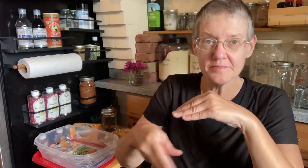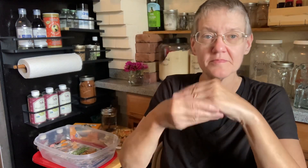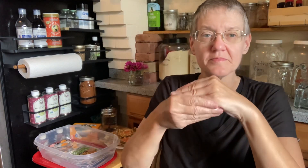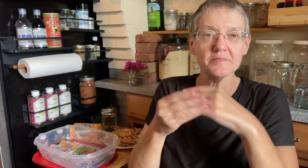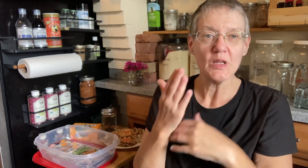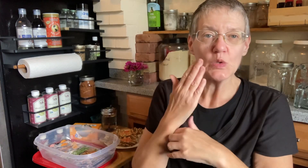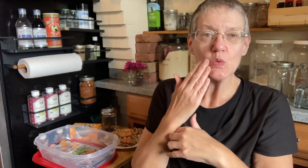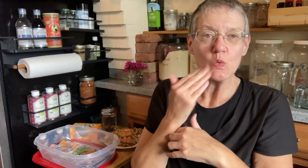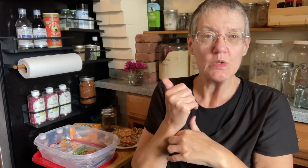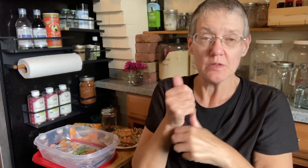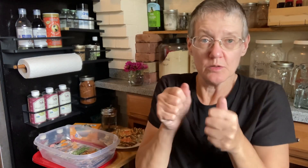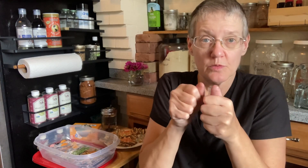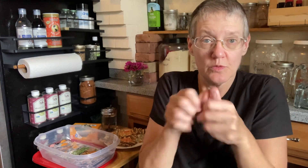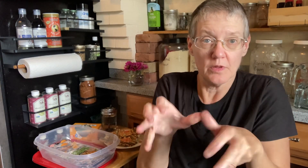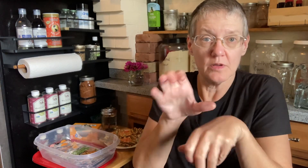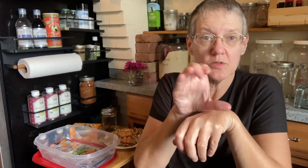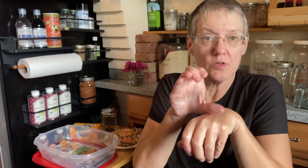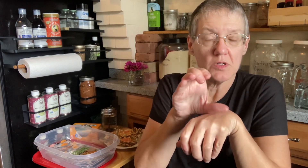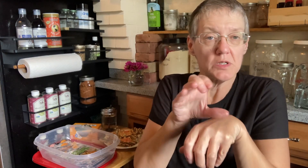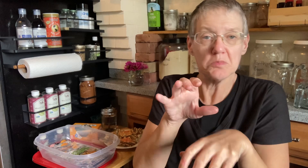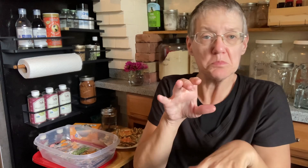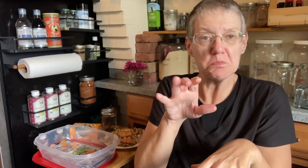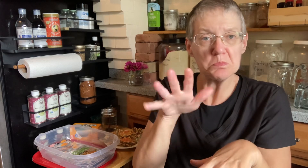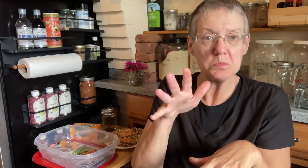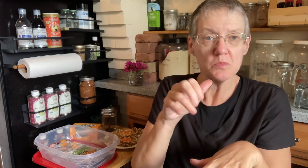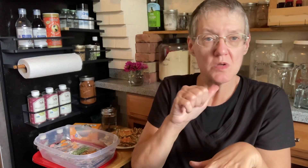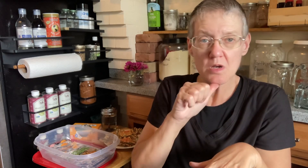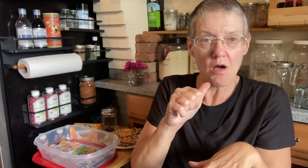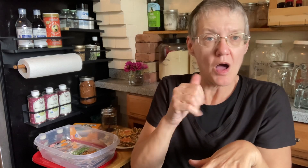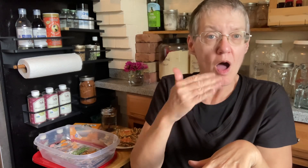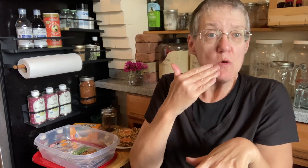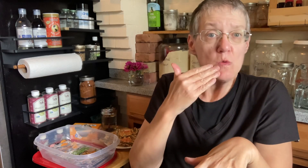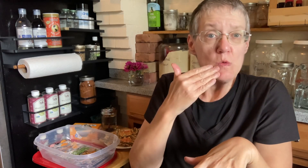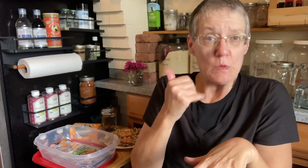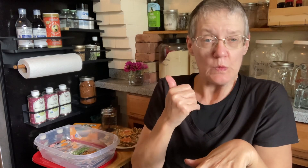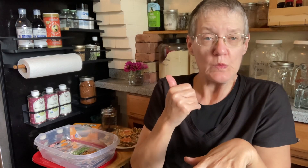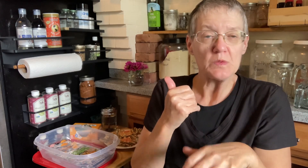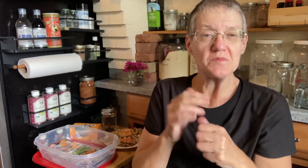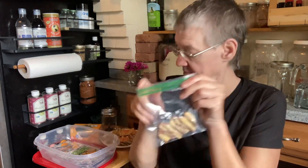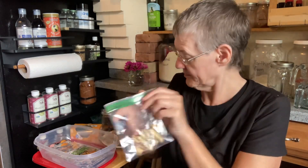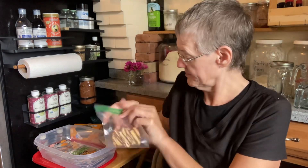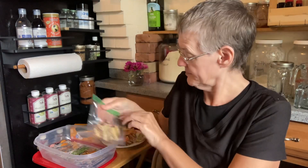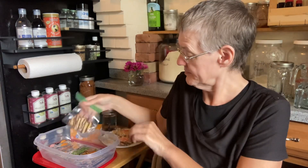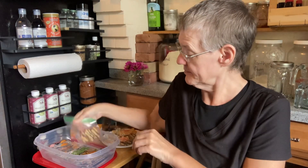And the chocolate adds an extra sweetness. Without the chocolate, they're not a really sweet cookie.